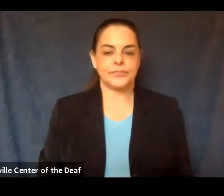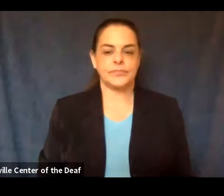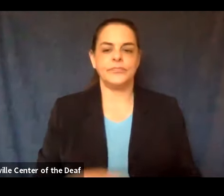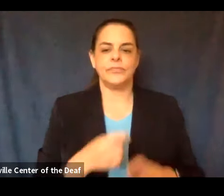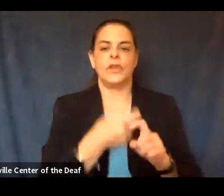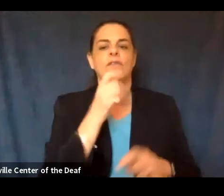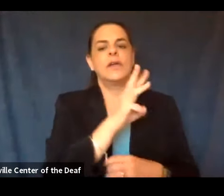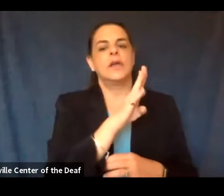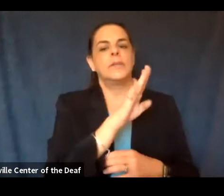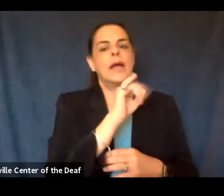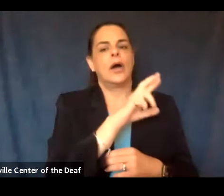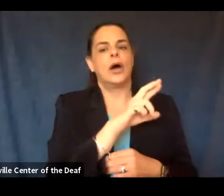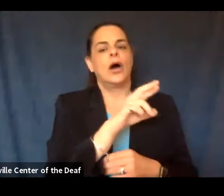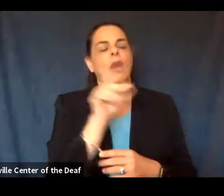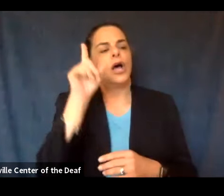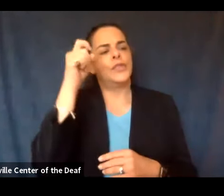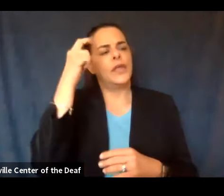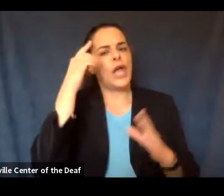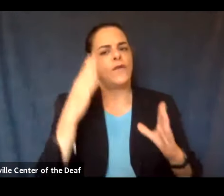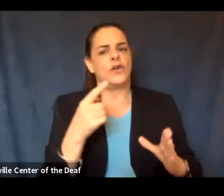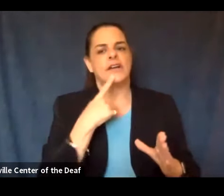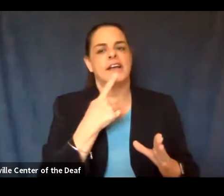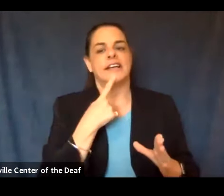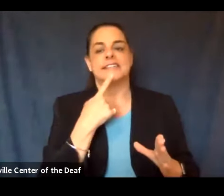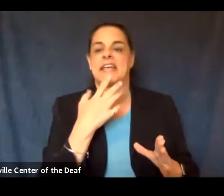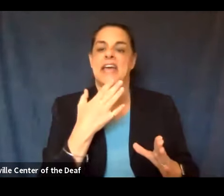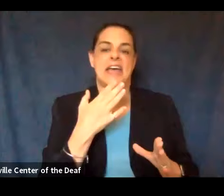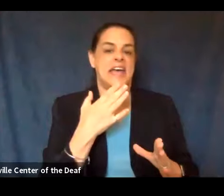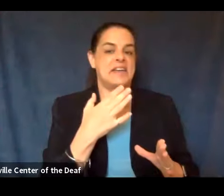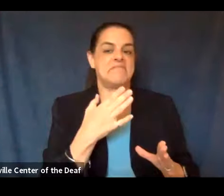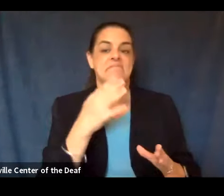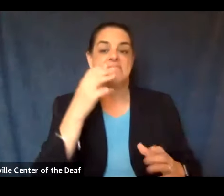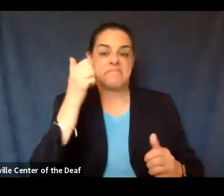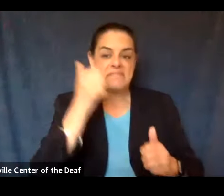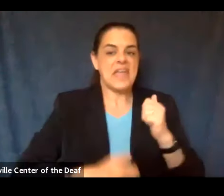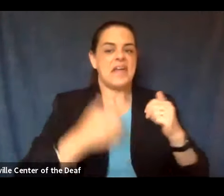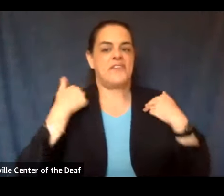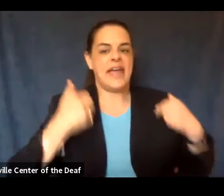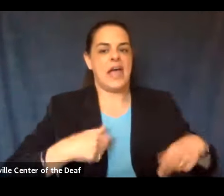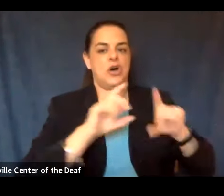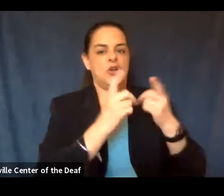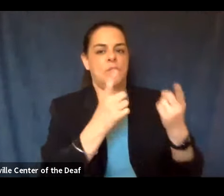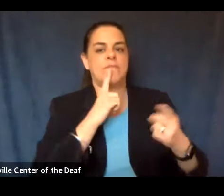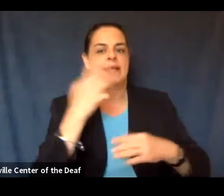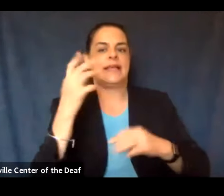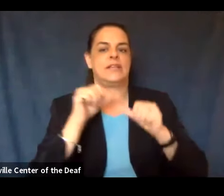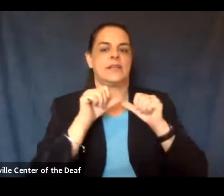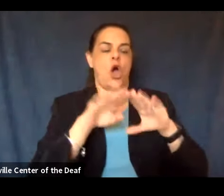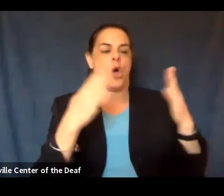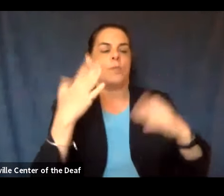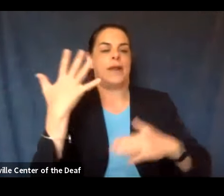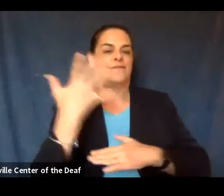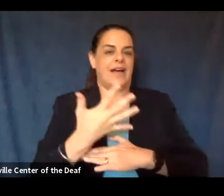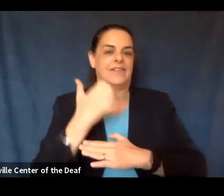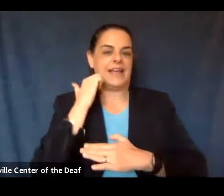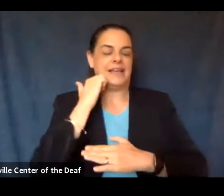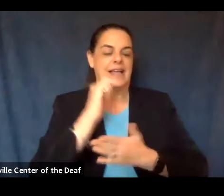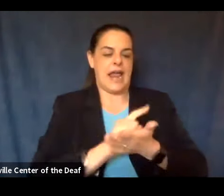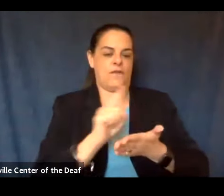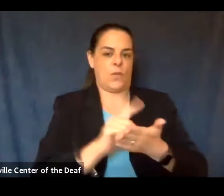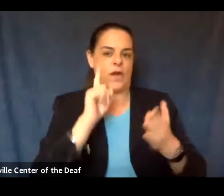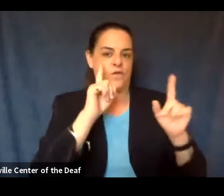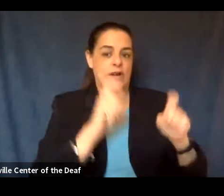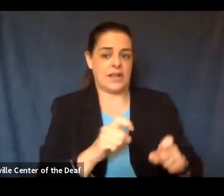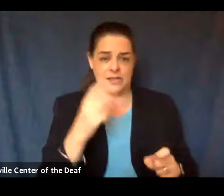From WBIR, the governor said unequivocally yesterday that every health department is open 5 days a week for testing. Is there a reason